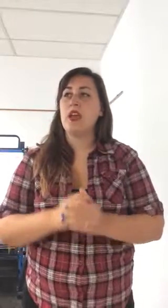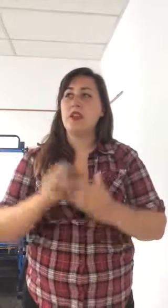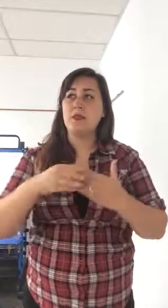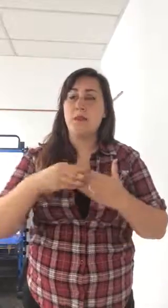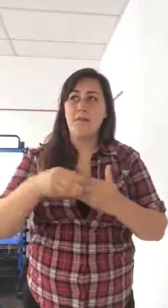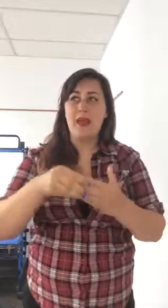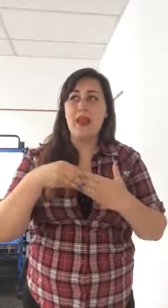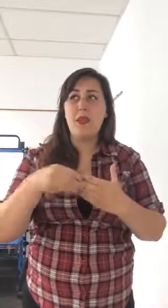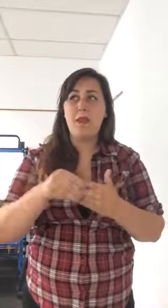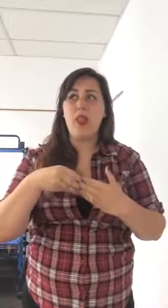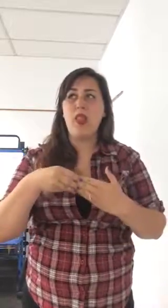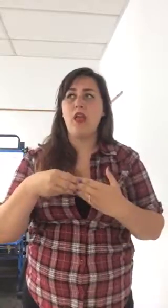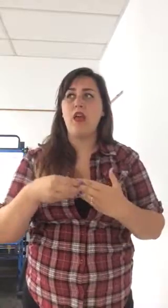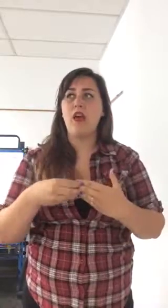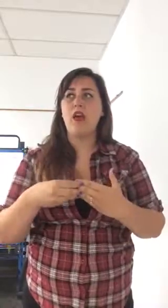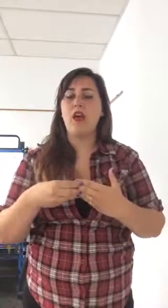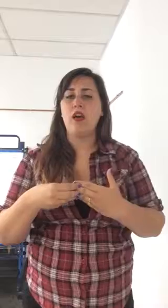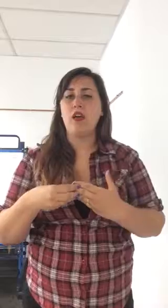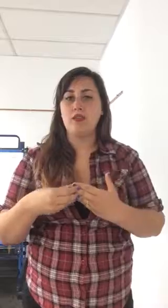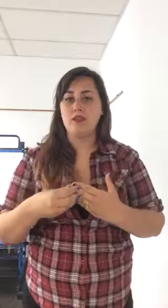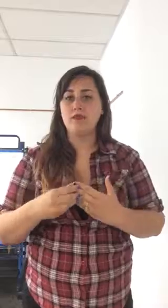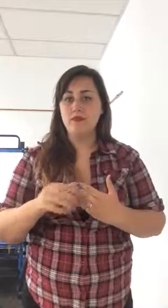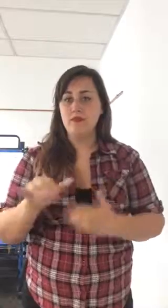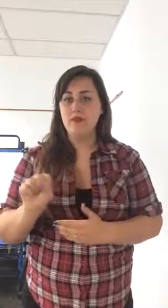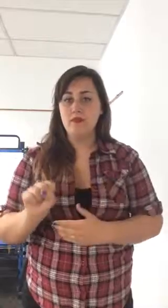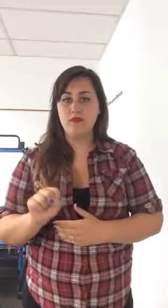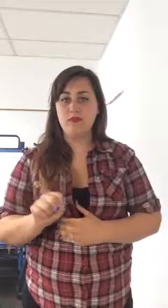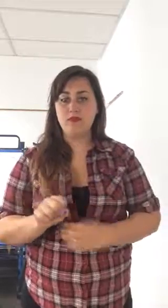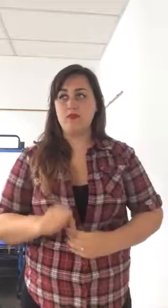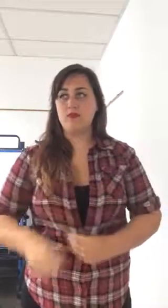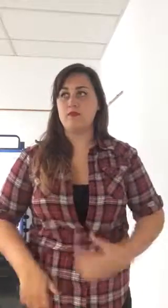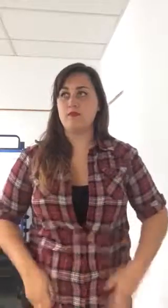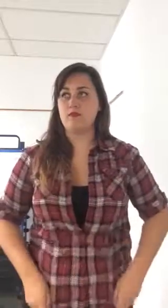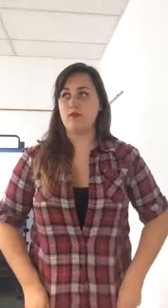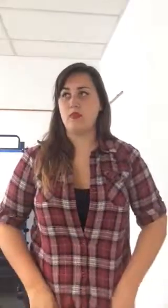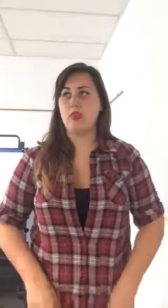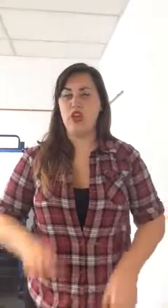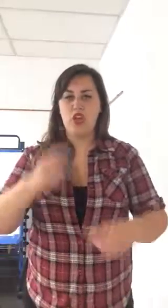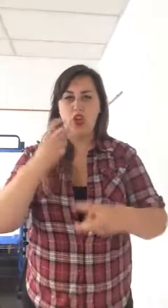it's bendable. Anything that hurts is bendable? Yeah? Yeah, it hurts when you pull it. Go ahead.